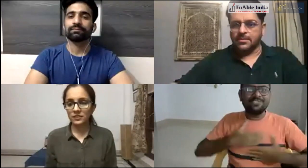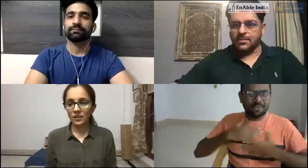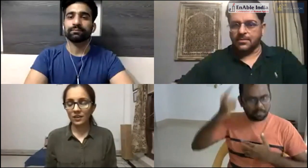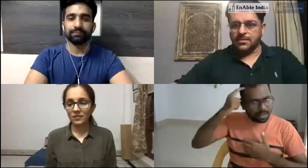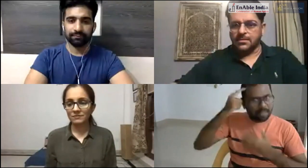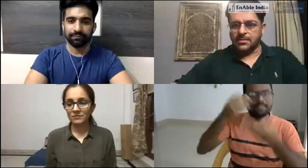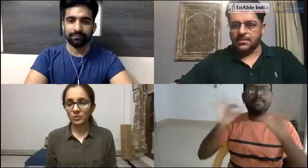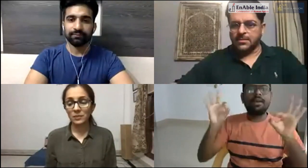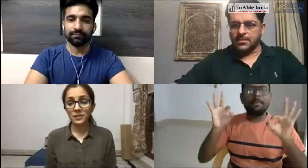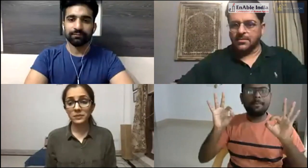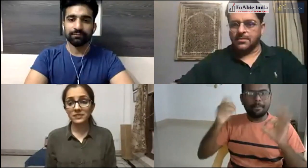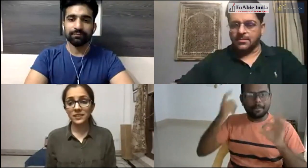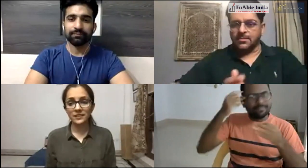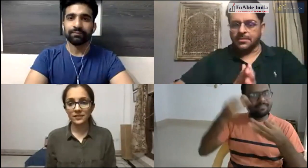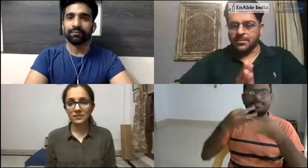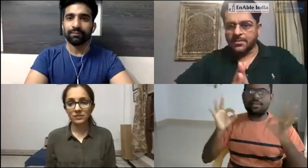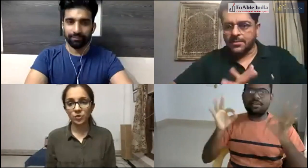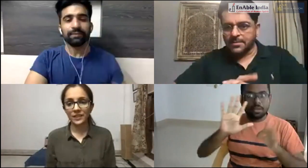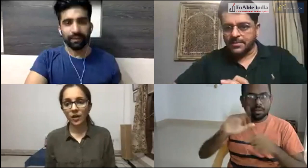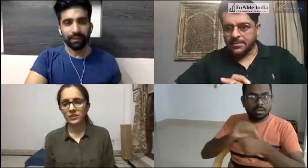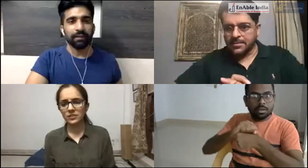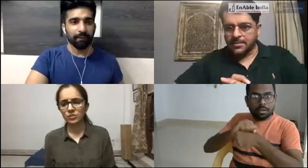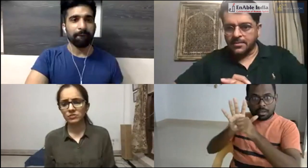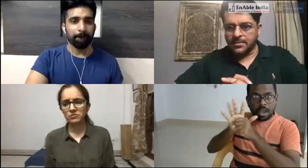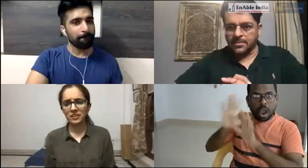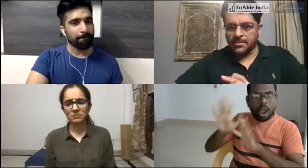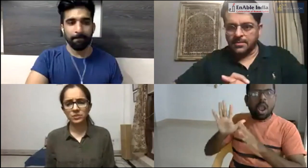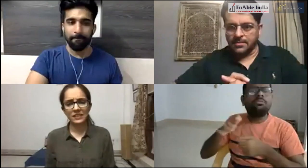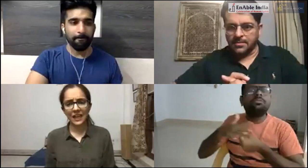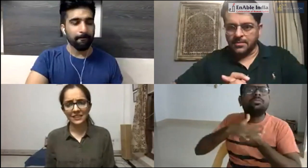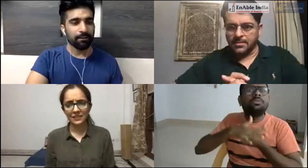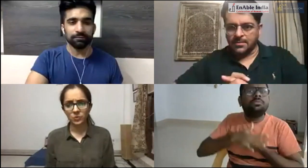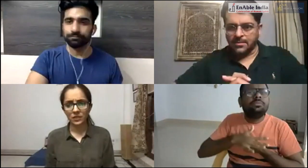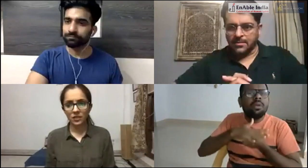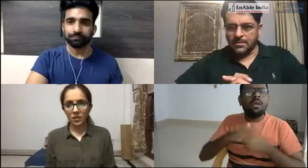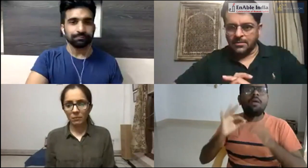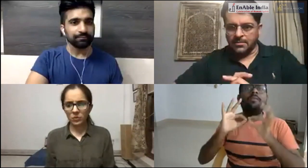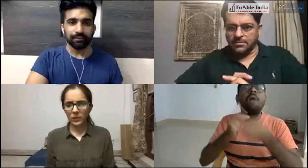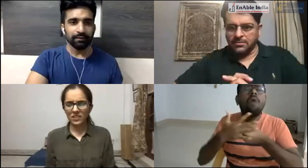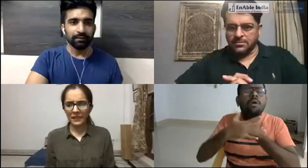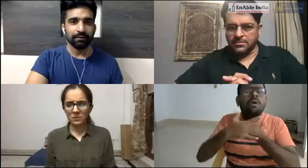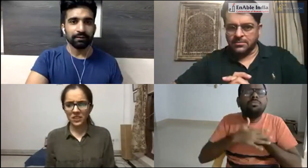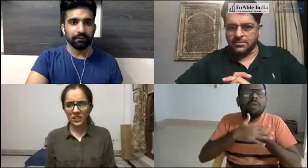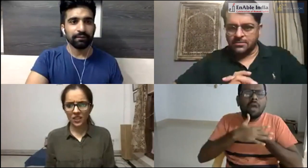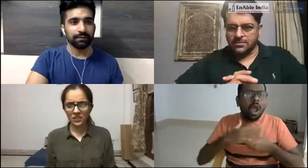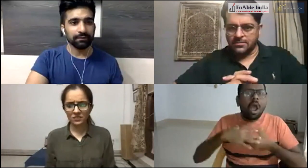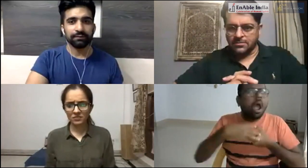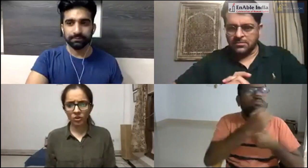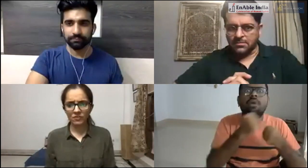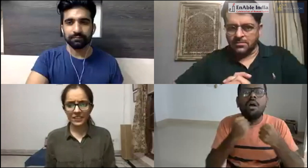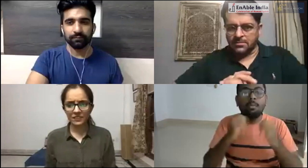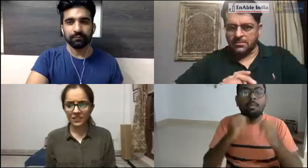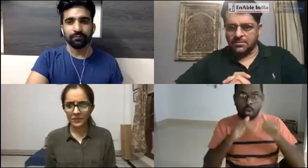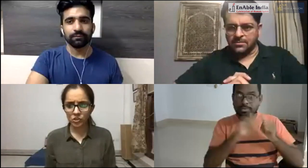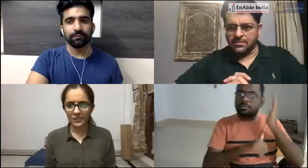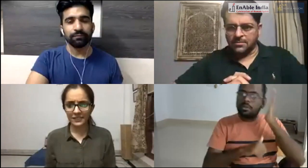During when the pandemic didn't hit us, we were going out and we were feeling pretty relaxed that way. But when the pandemic hit us, we were all